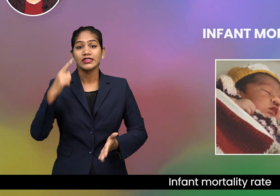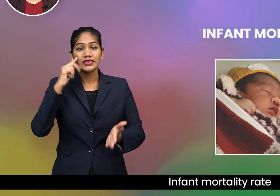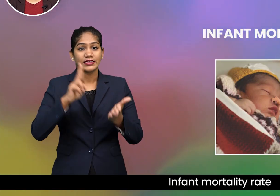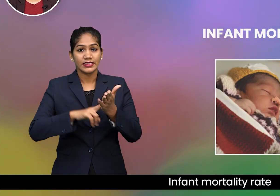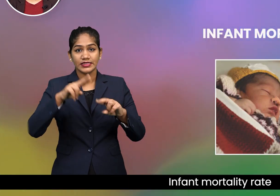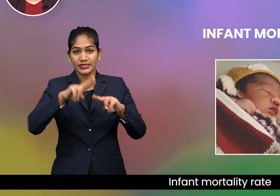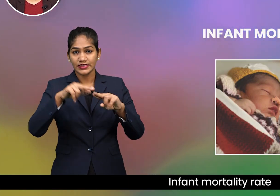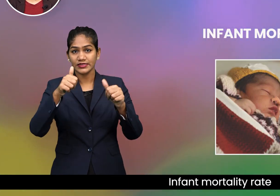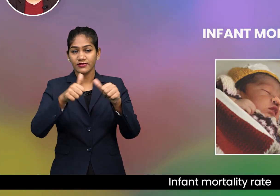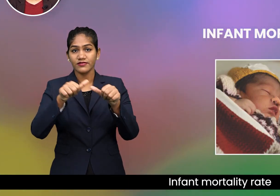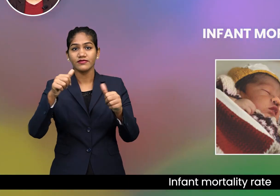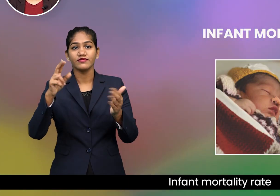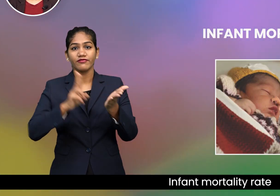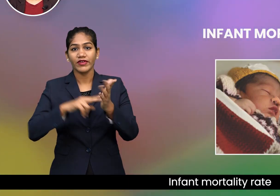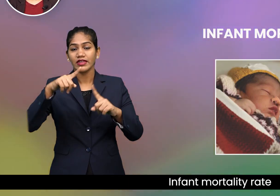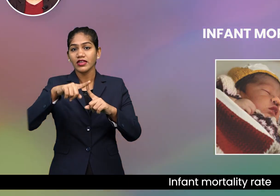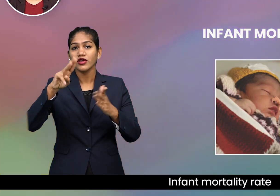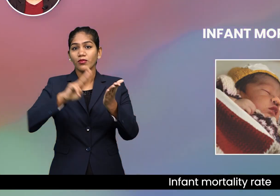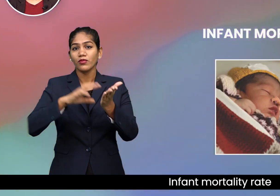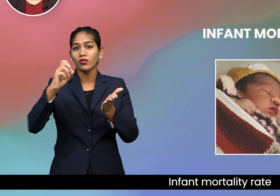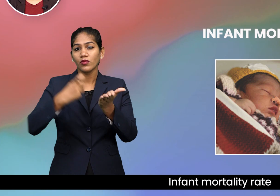Infant mortality rate.